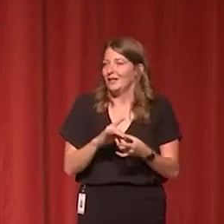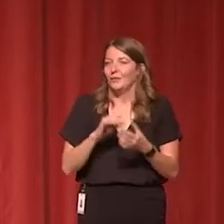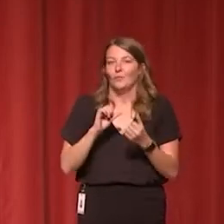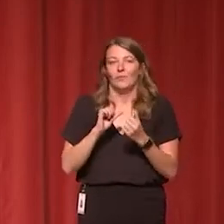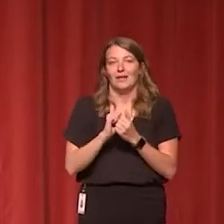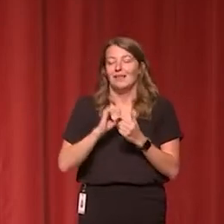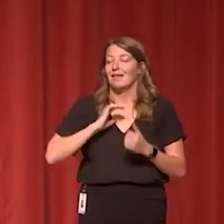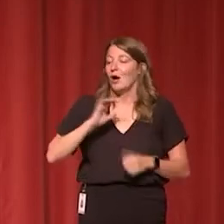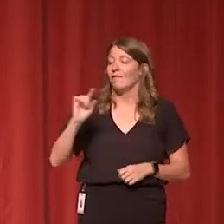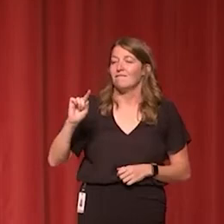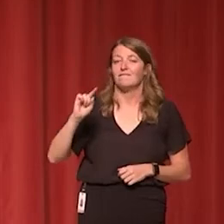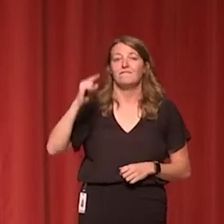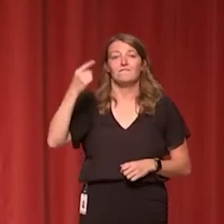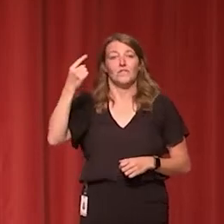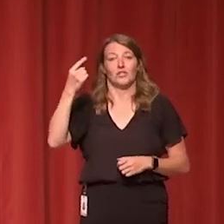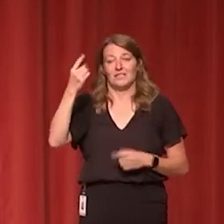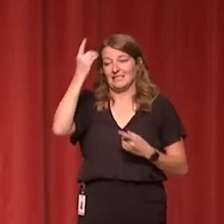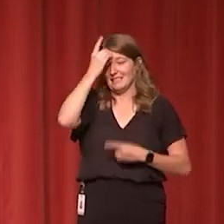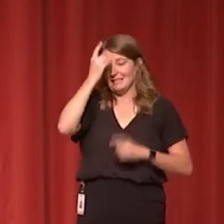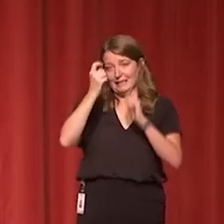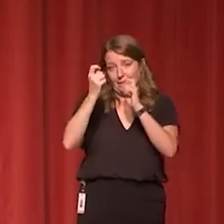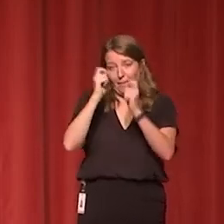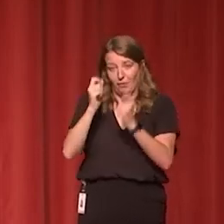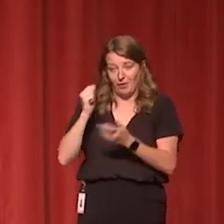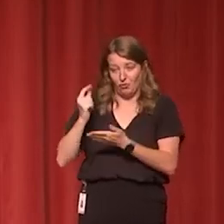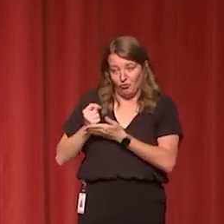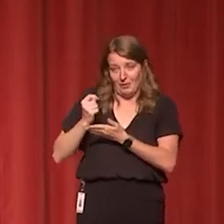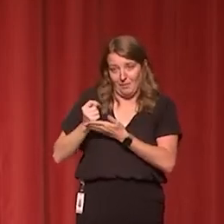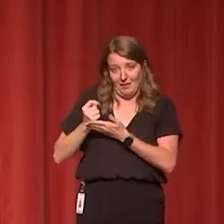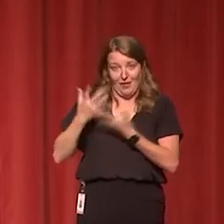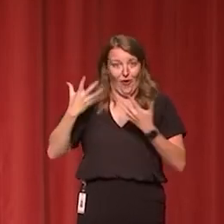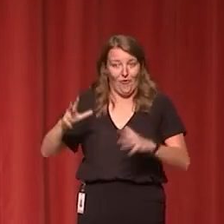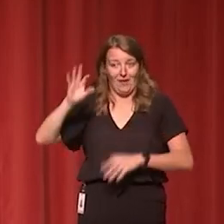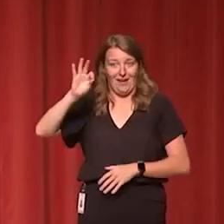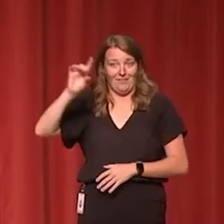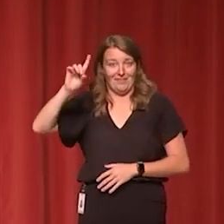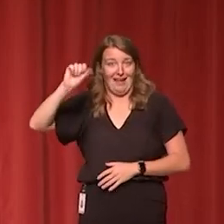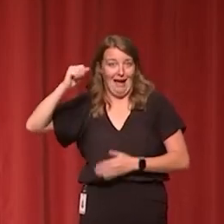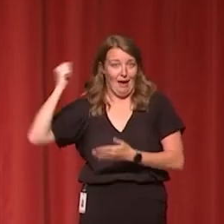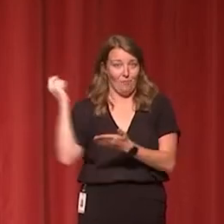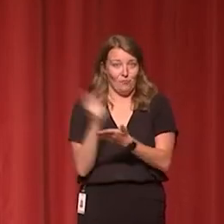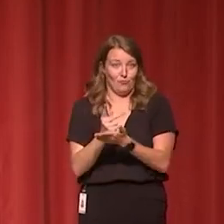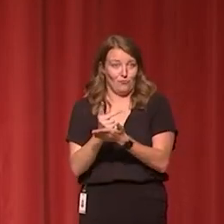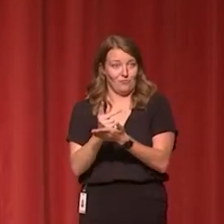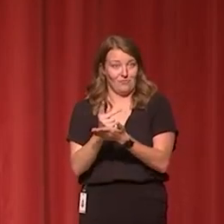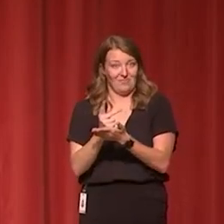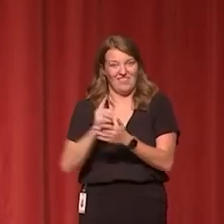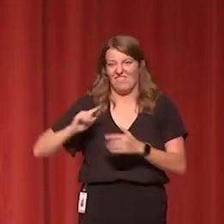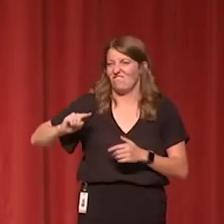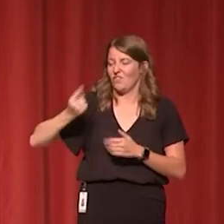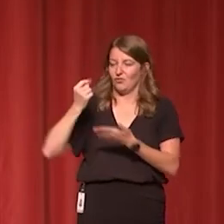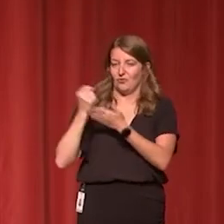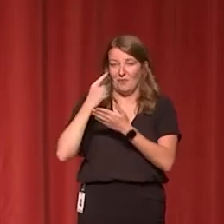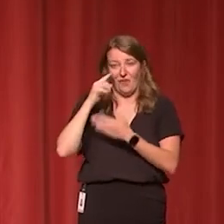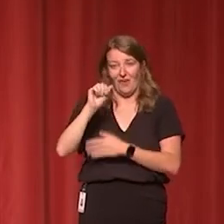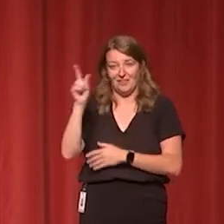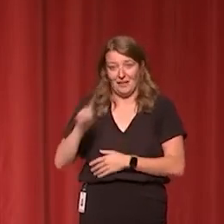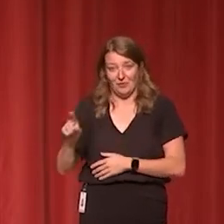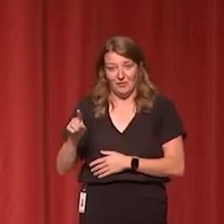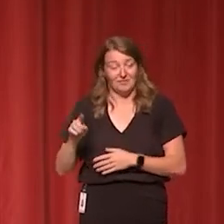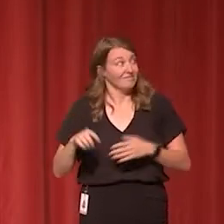first disease-modifying treatment approved by the FDA for Alzheimer's disease. I cannot tell you, it took